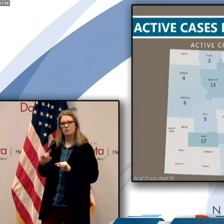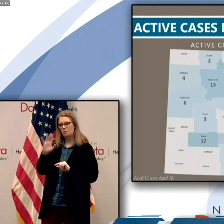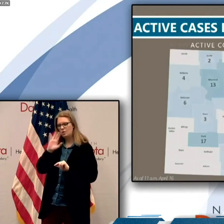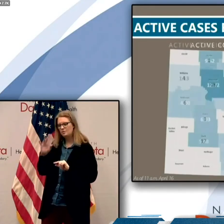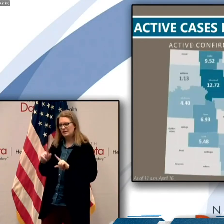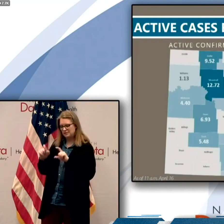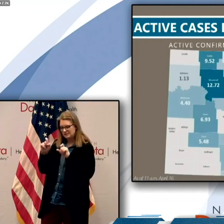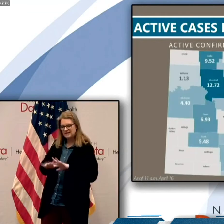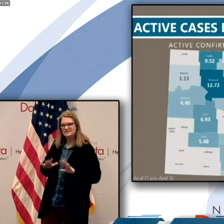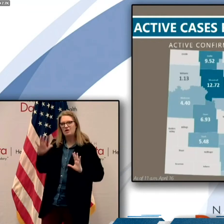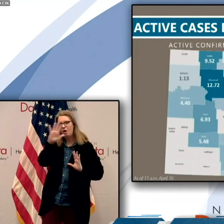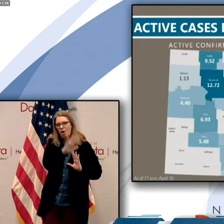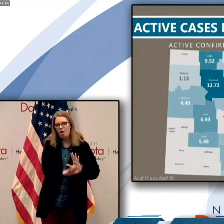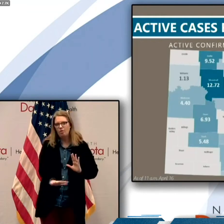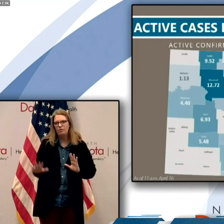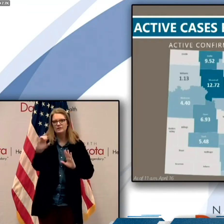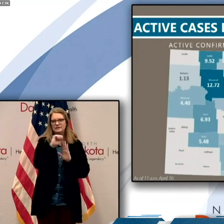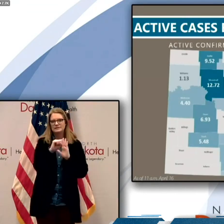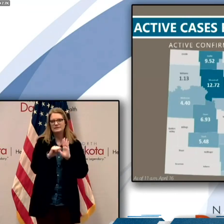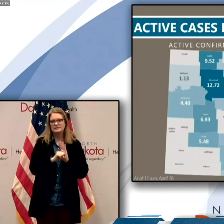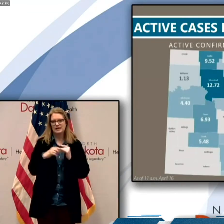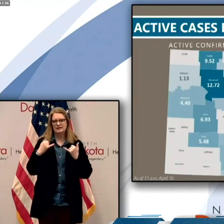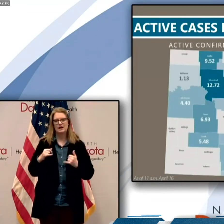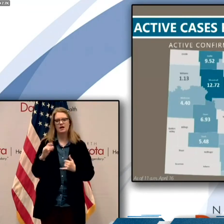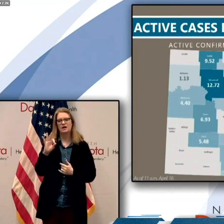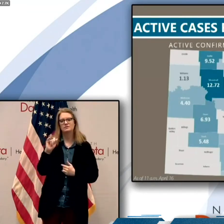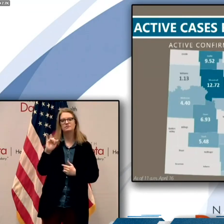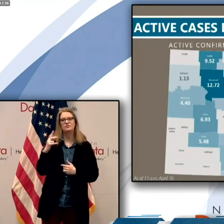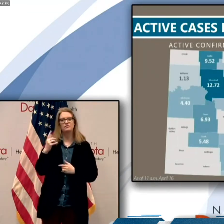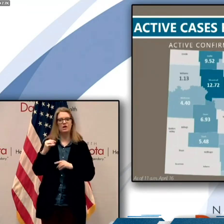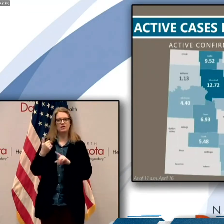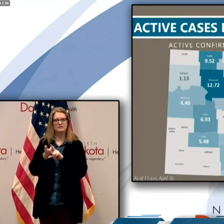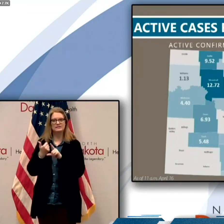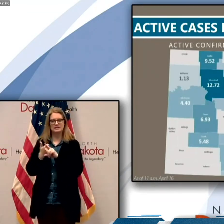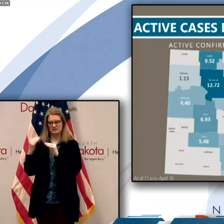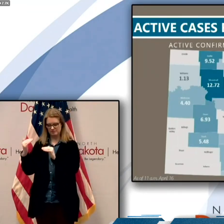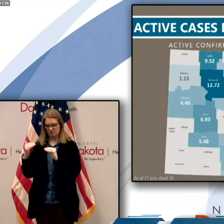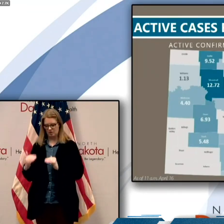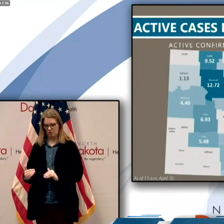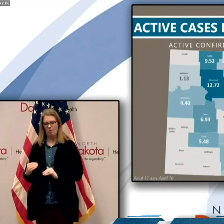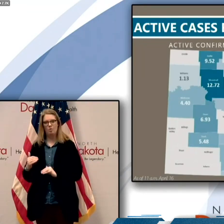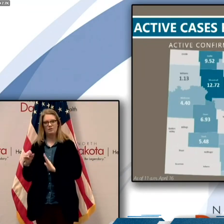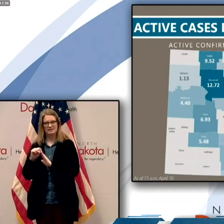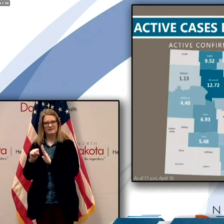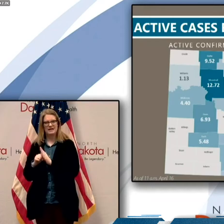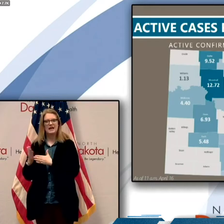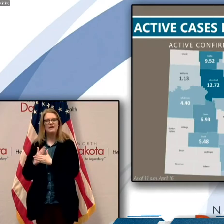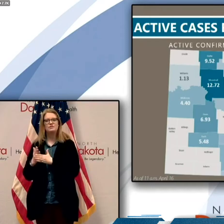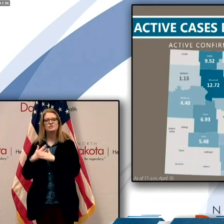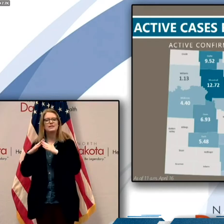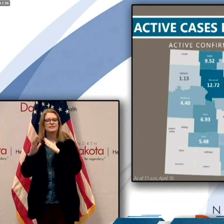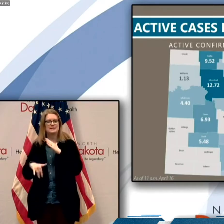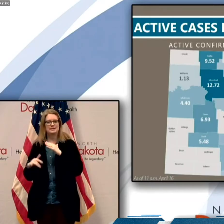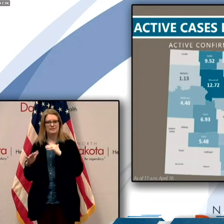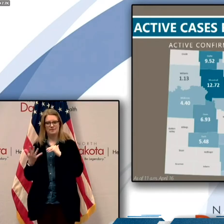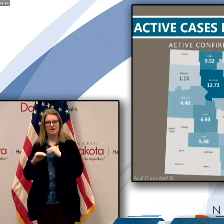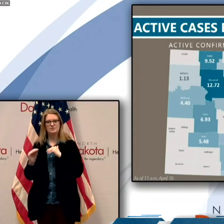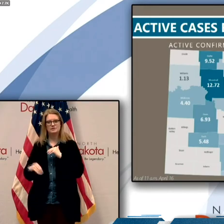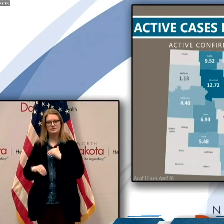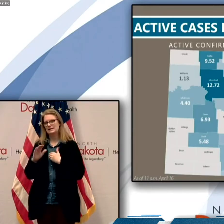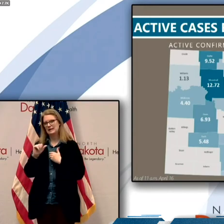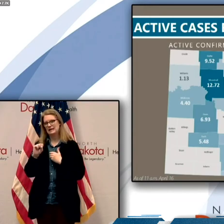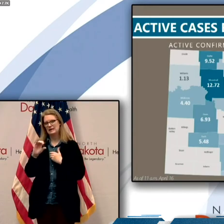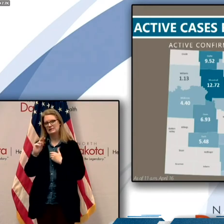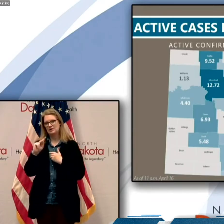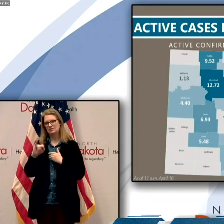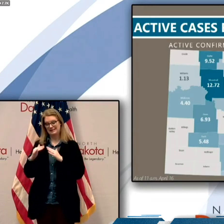comprehensively across the state, and that Fargo now has dropped below the state average of their less than 5%, or the Cass County's less than